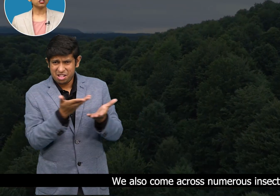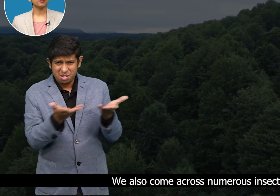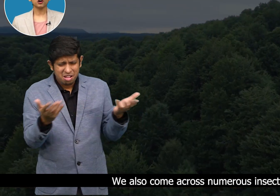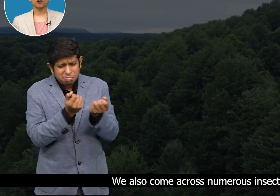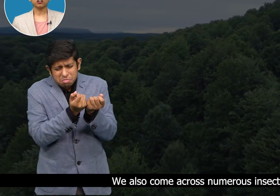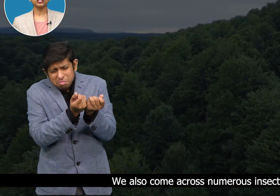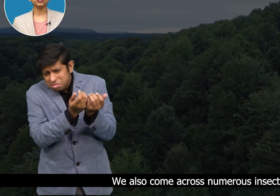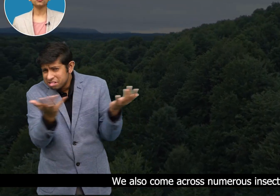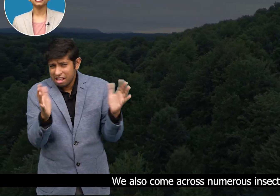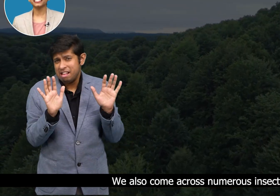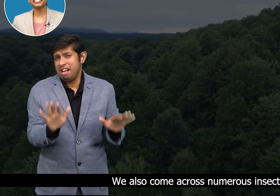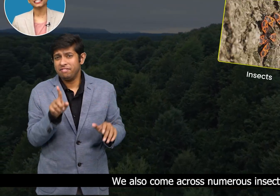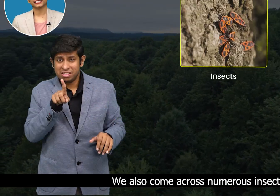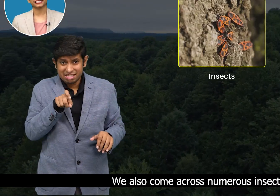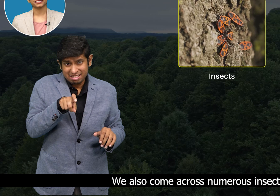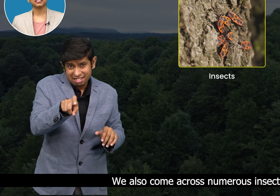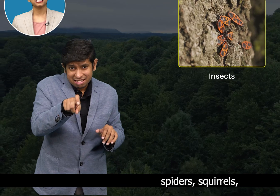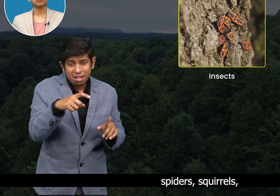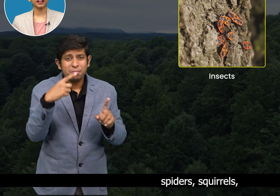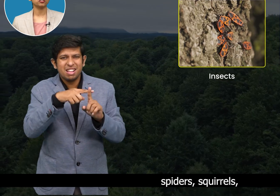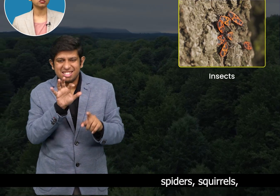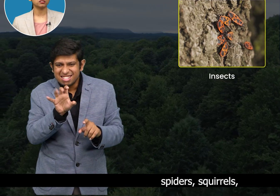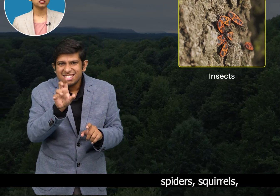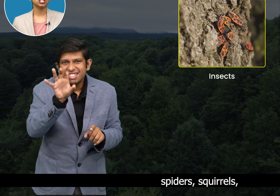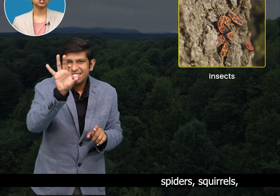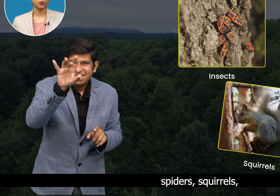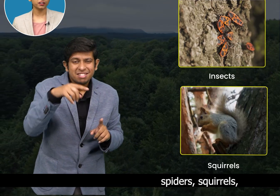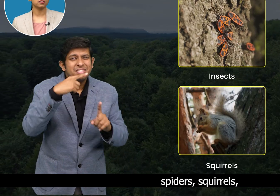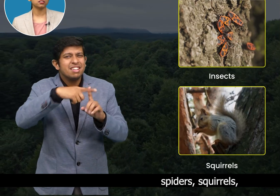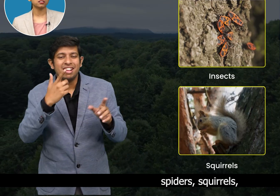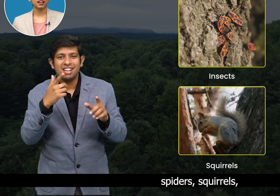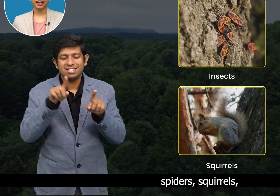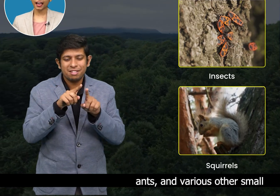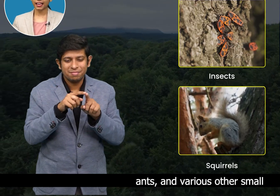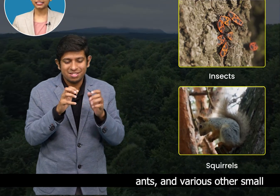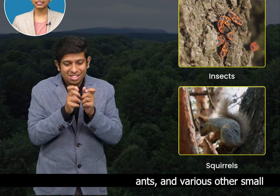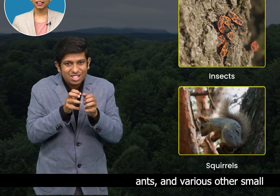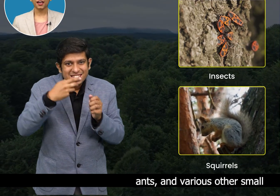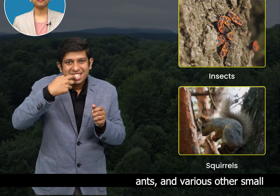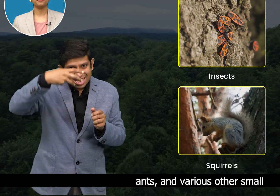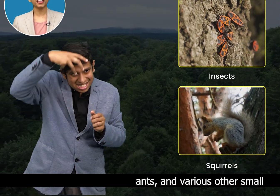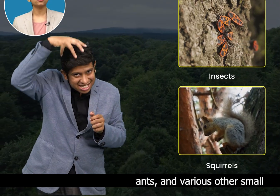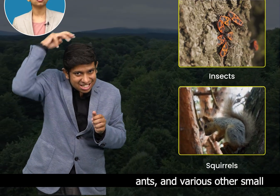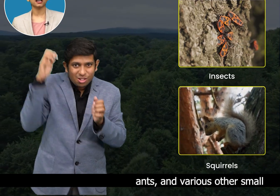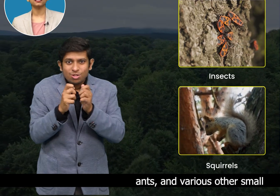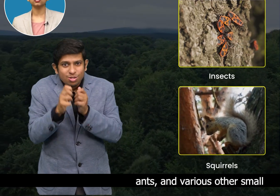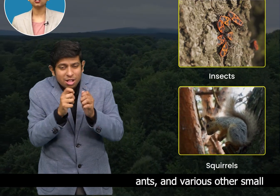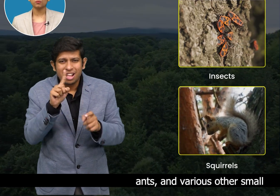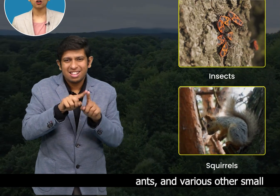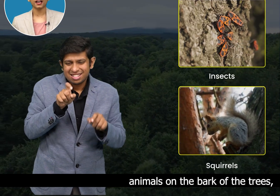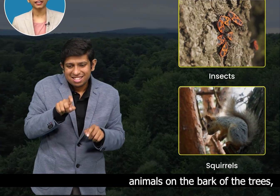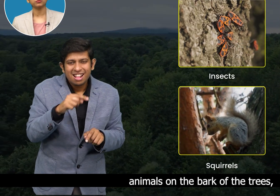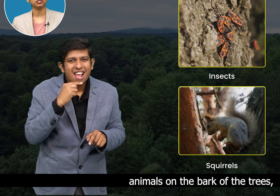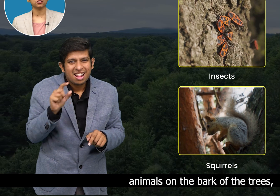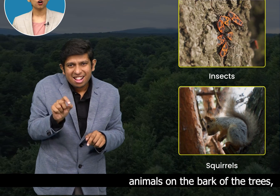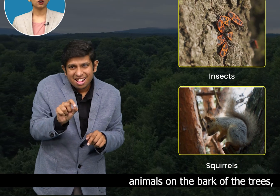We also come across numerous insects, spiders, squirrels, ants, and various other